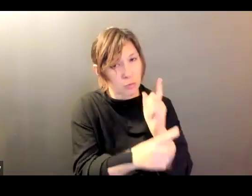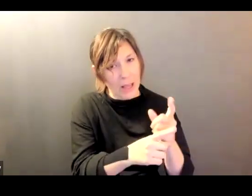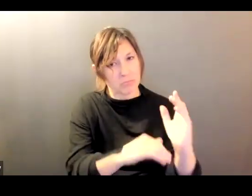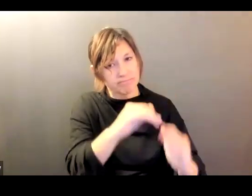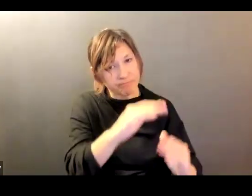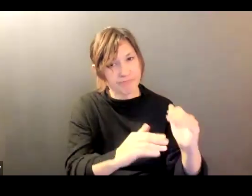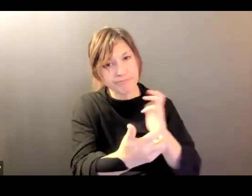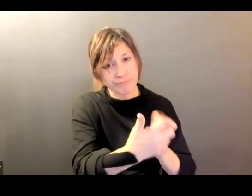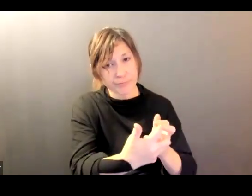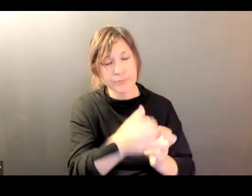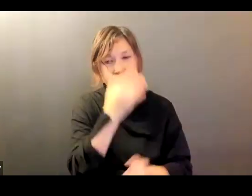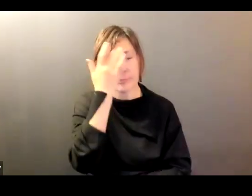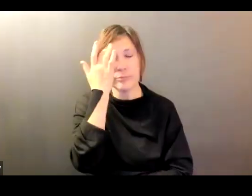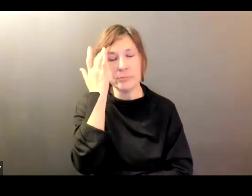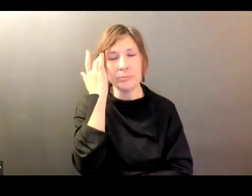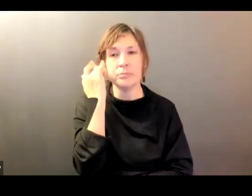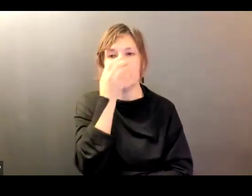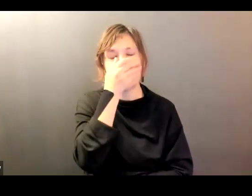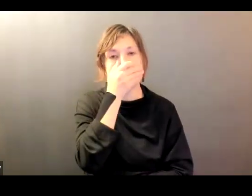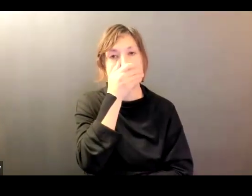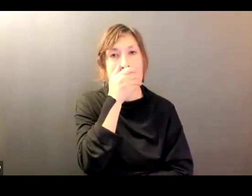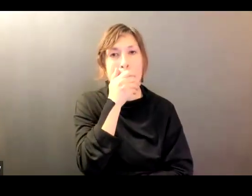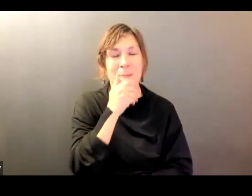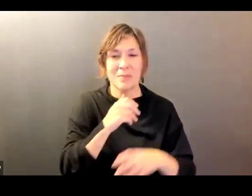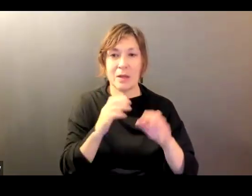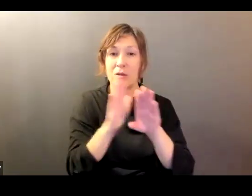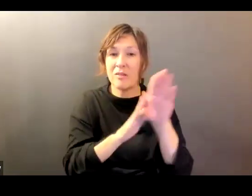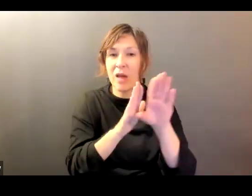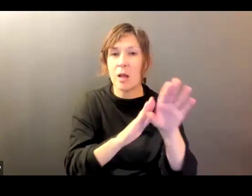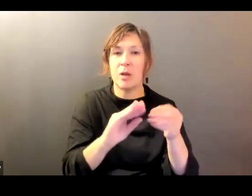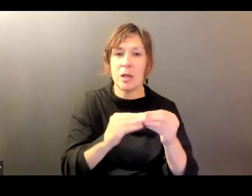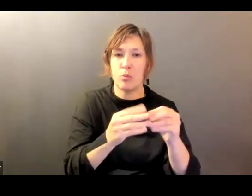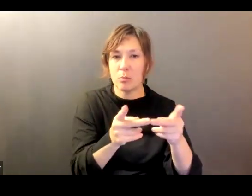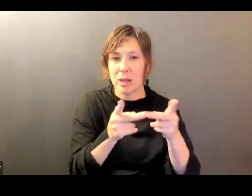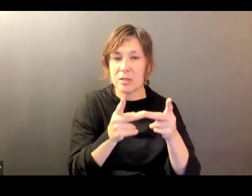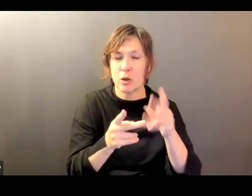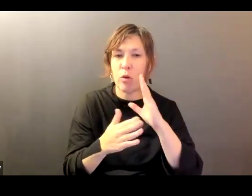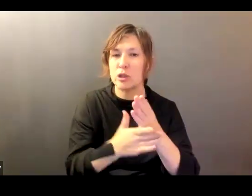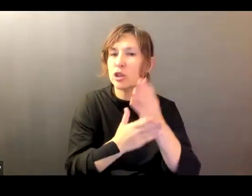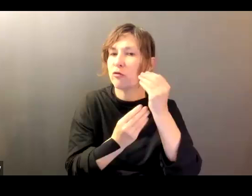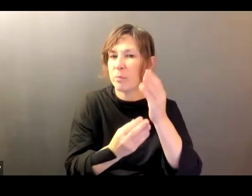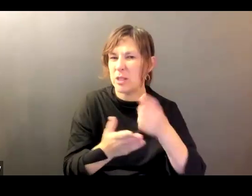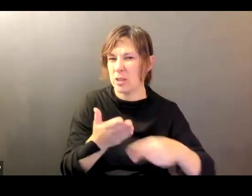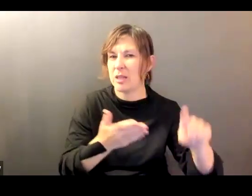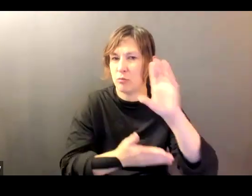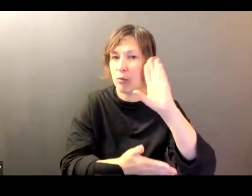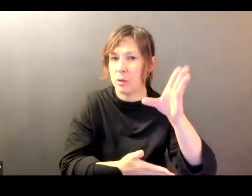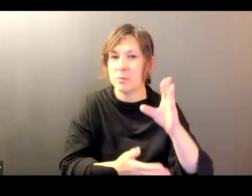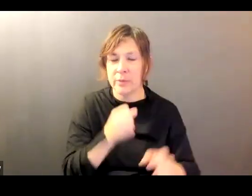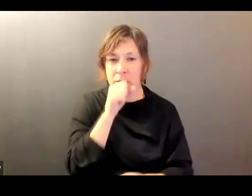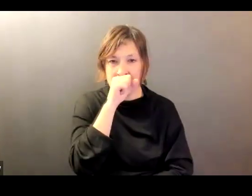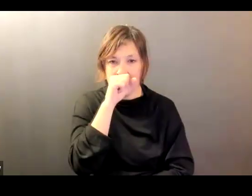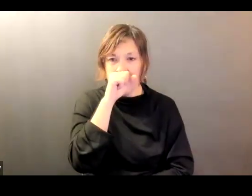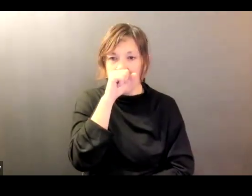is, they're developing that seatage and that will be shared out as early as next week. Awesome. That's great. Last one, and then a